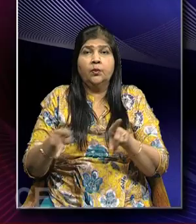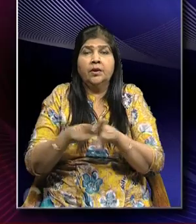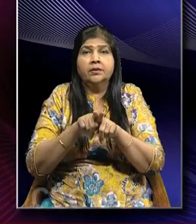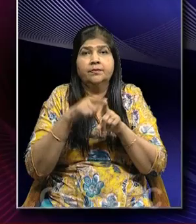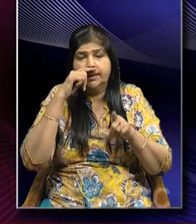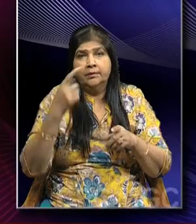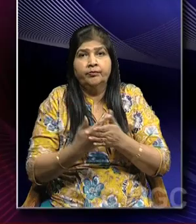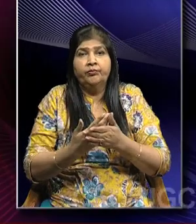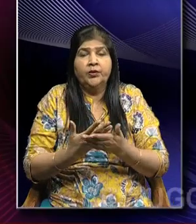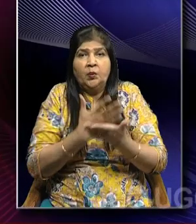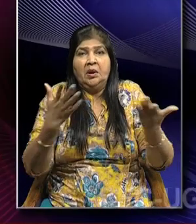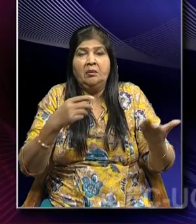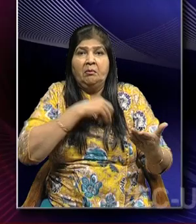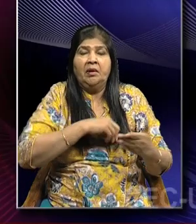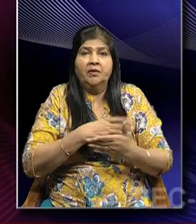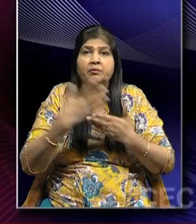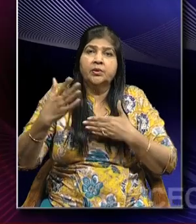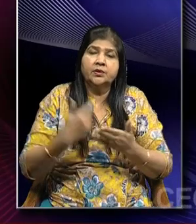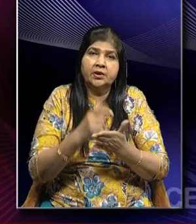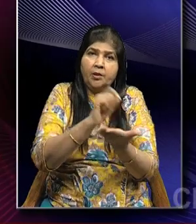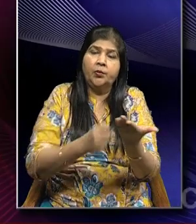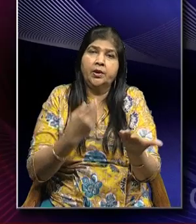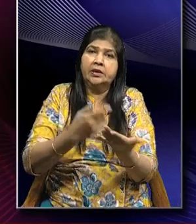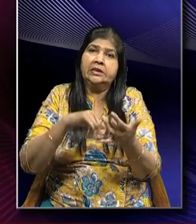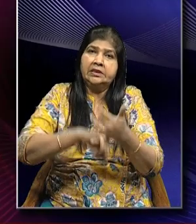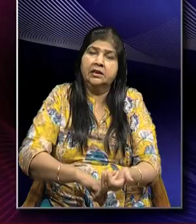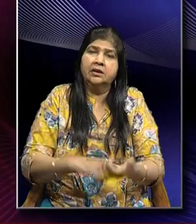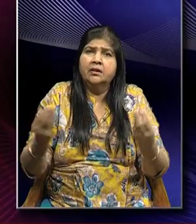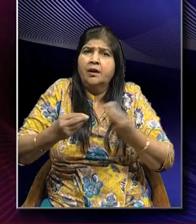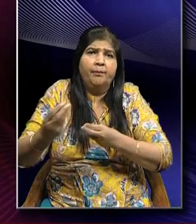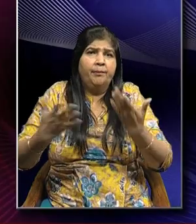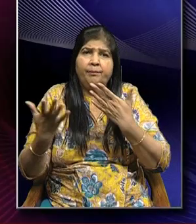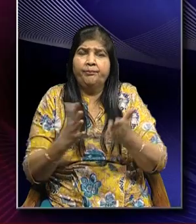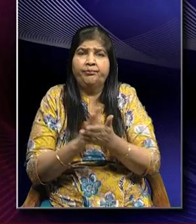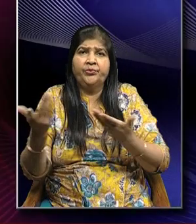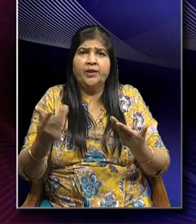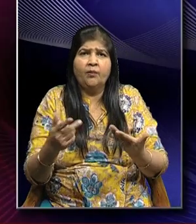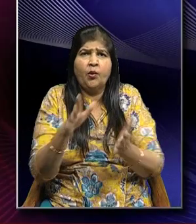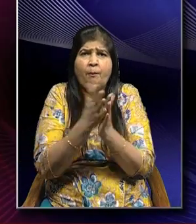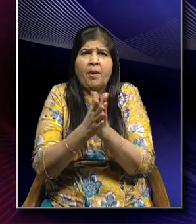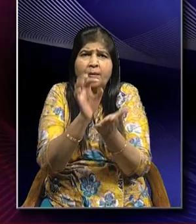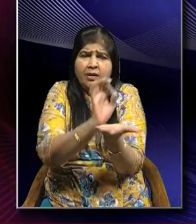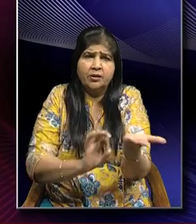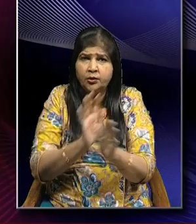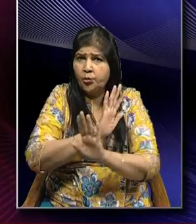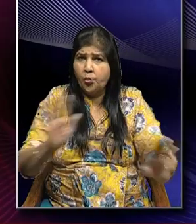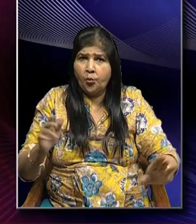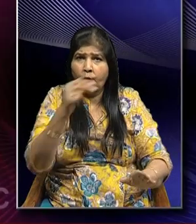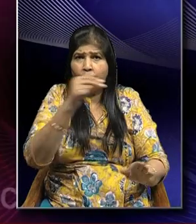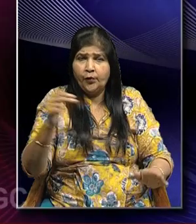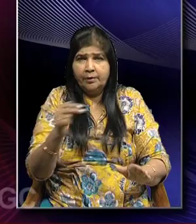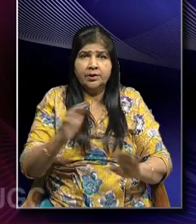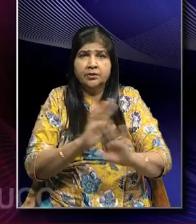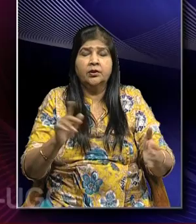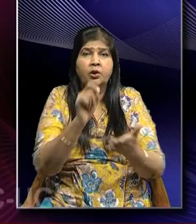have immense benefit out of this reporting standard. It should not be merely for filling the blanks or